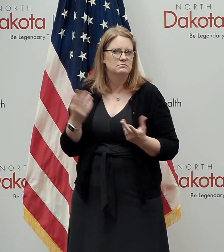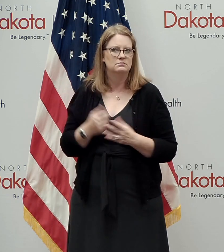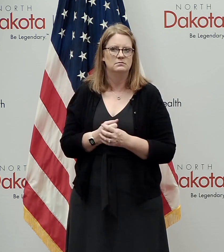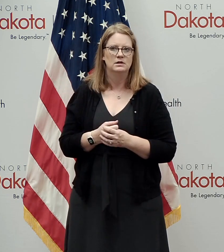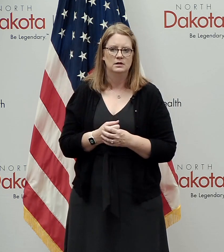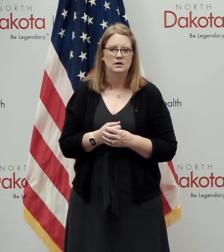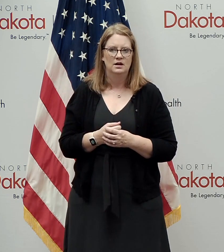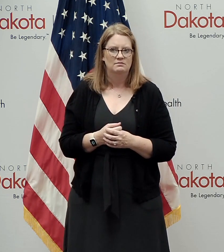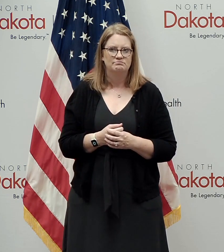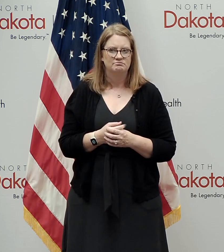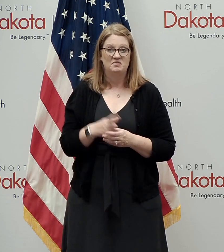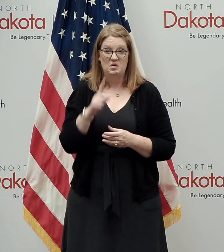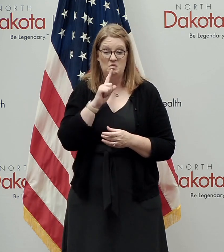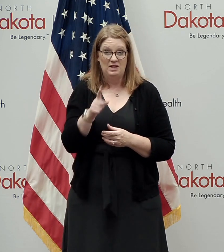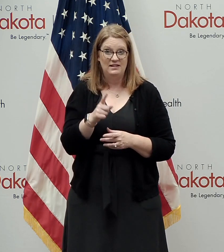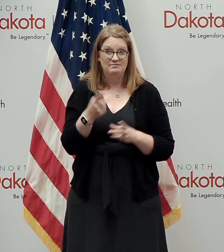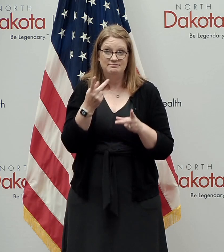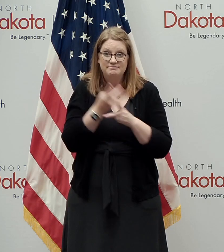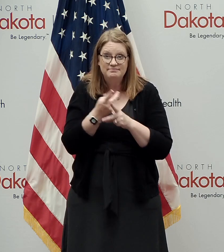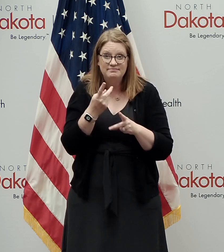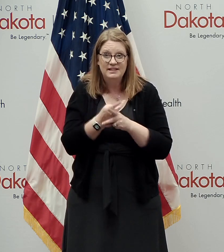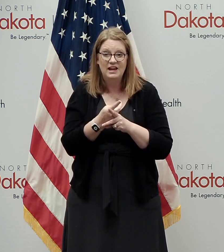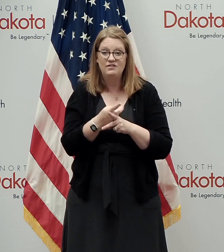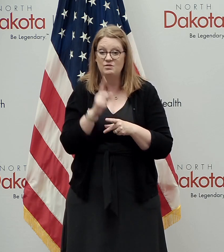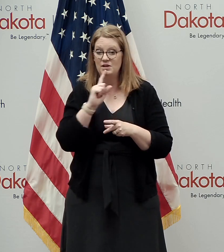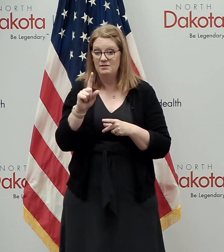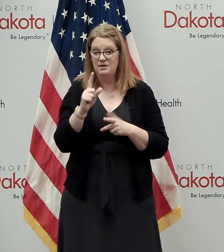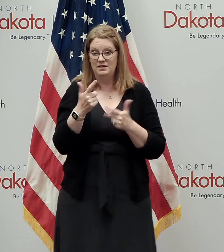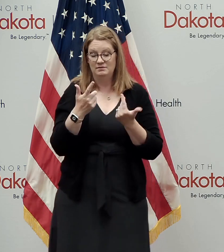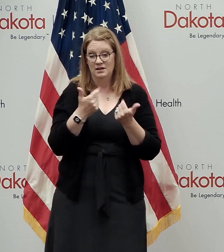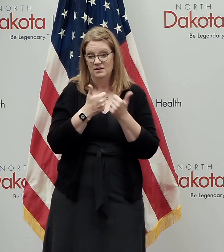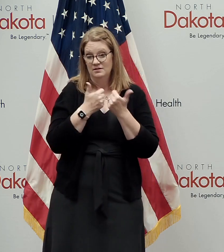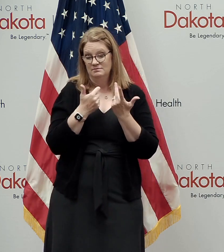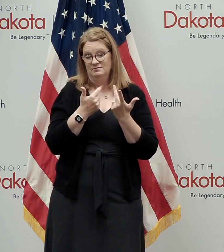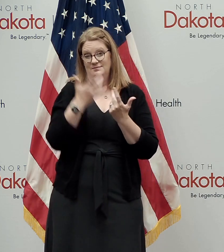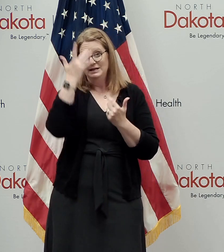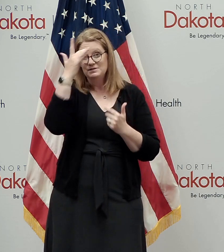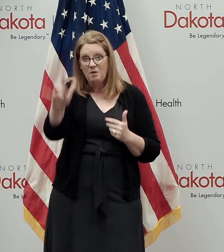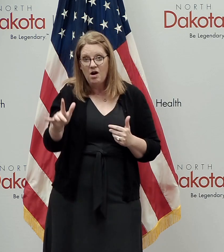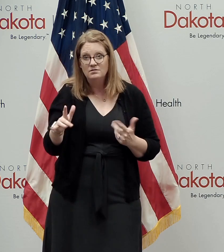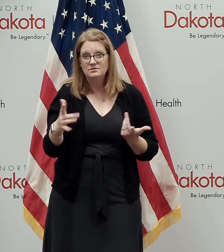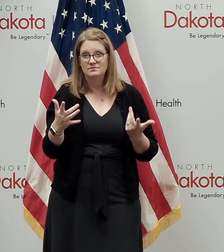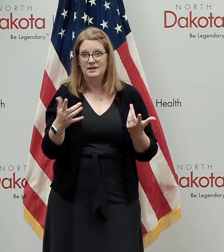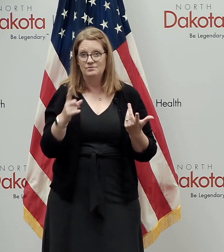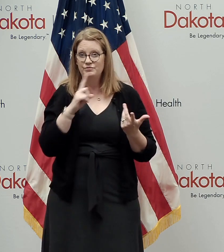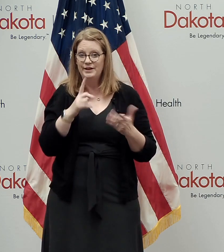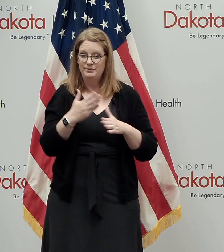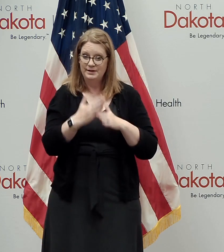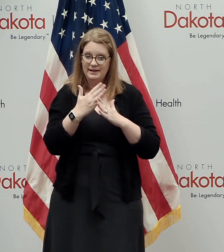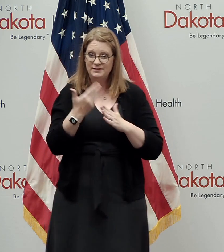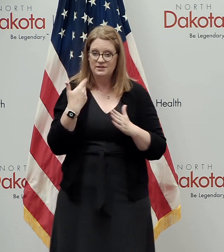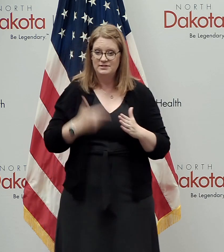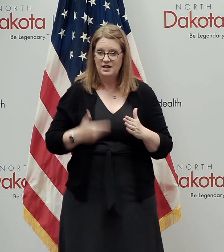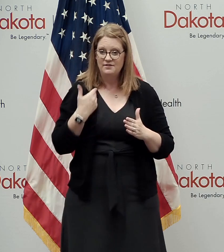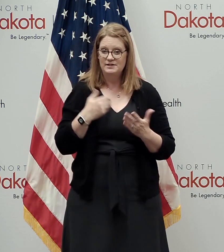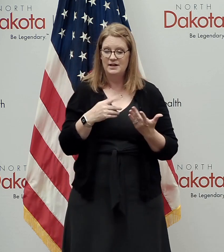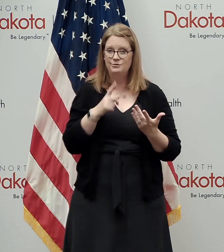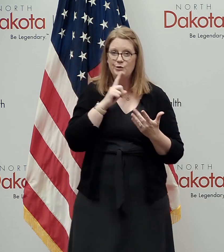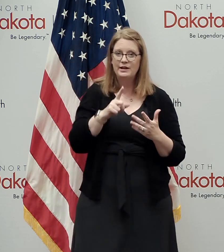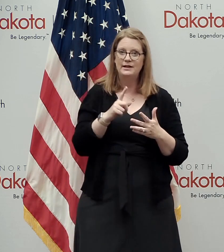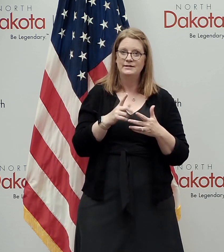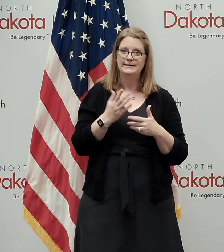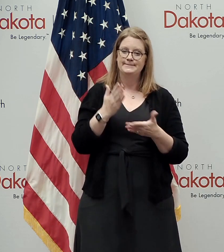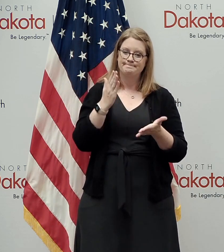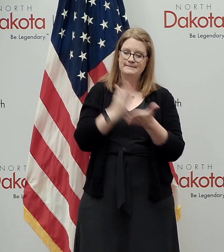by managing and being smart about how we approach this pandemic and not giving it a chance to